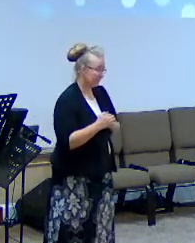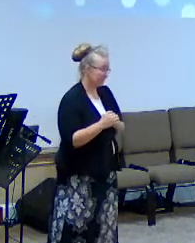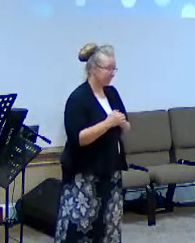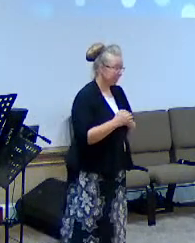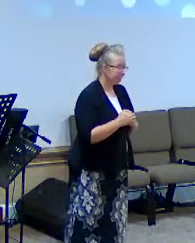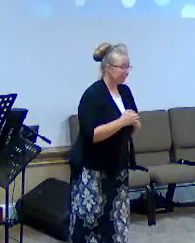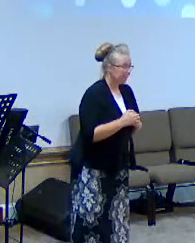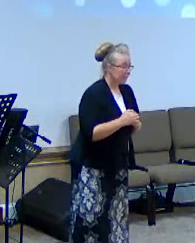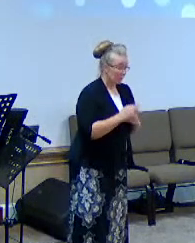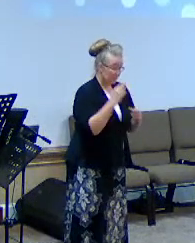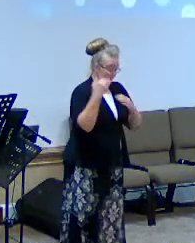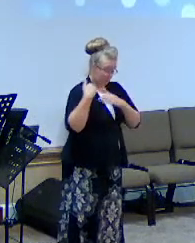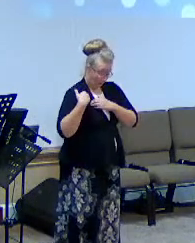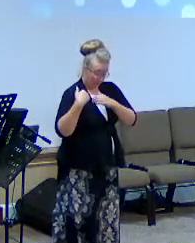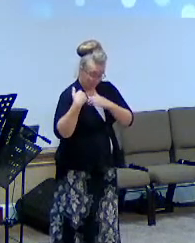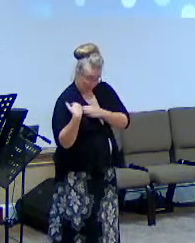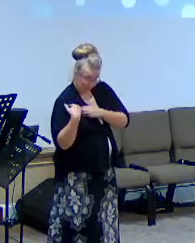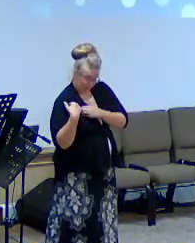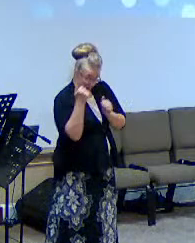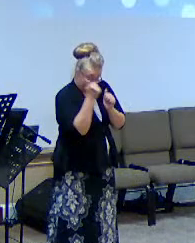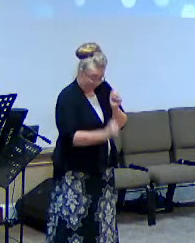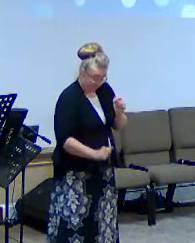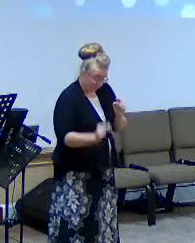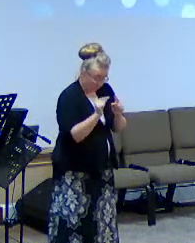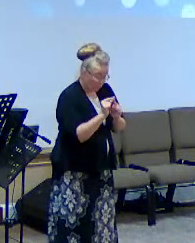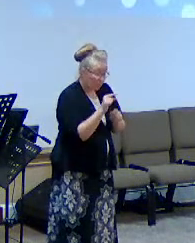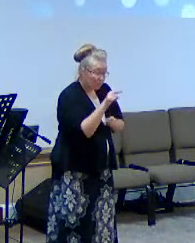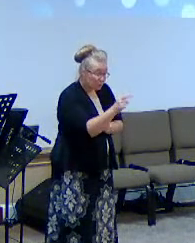the responsibility of each word that you're sharing.